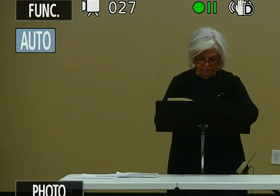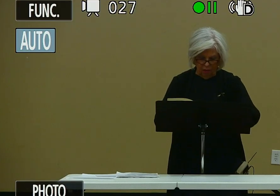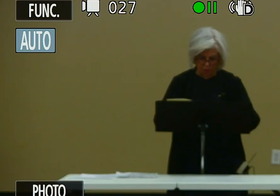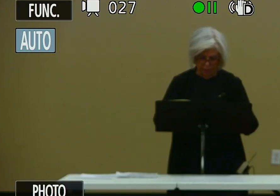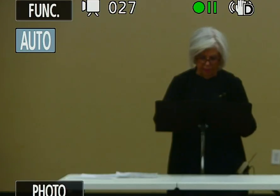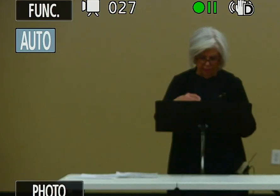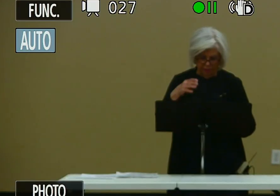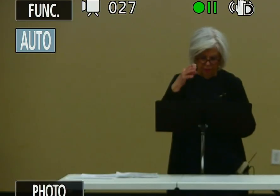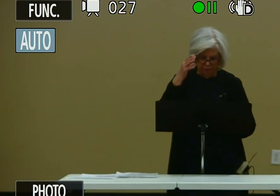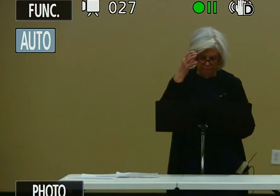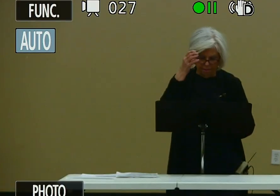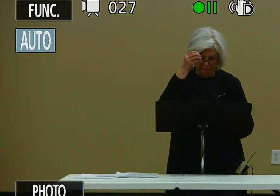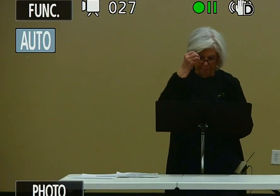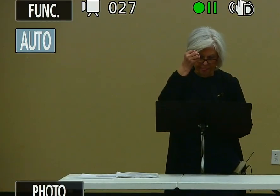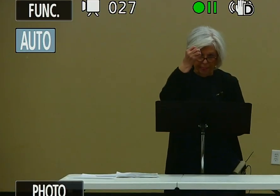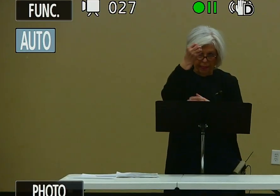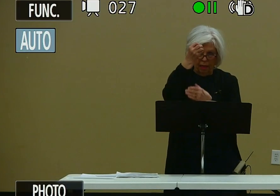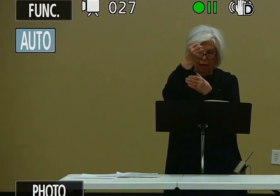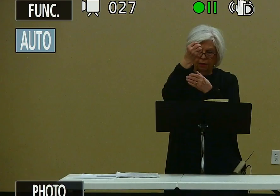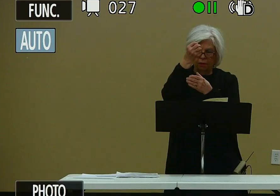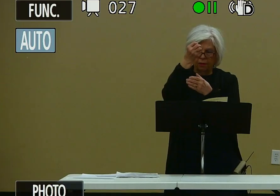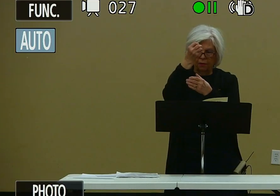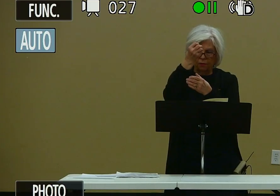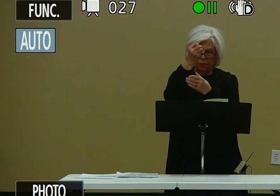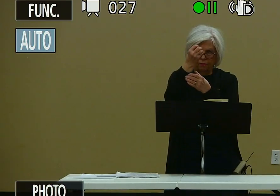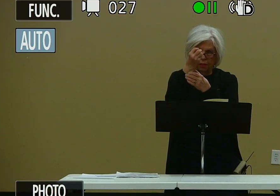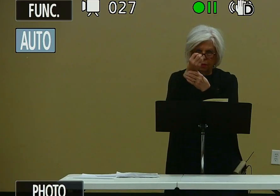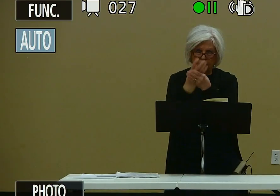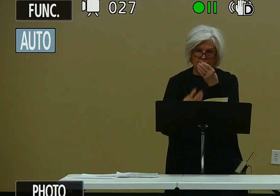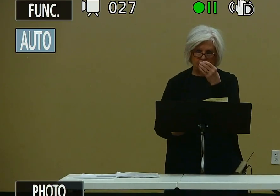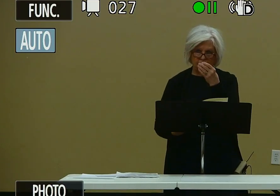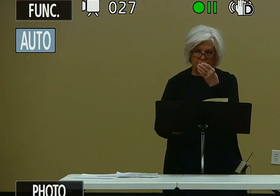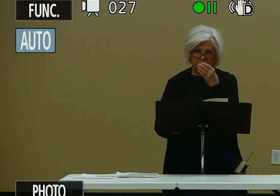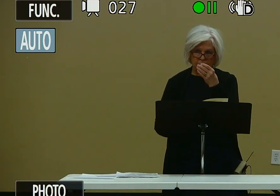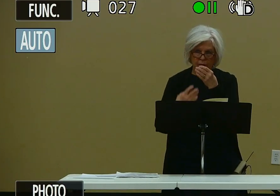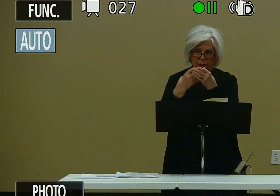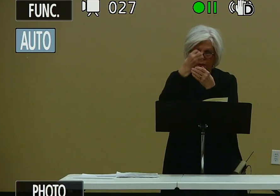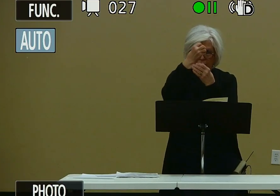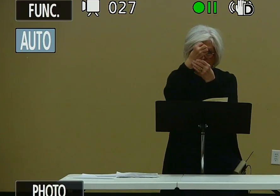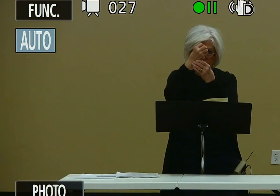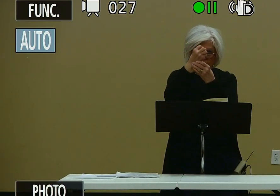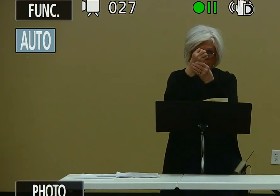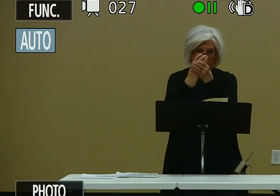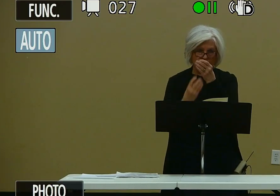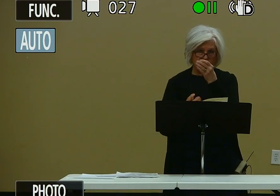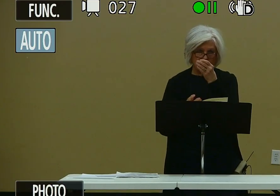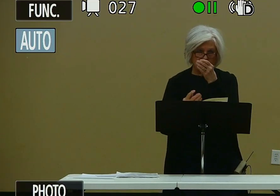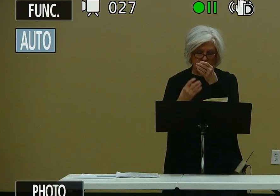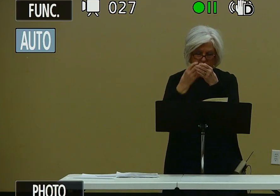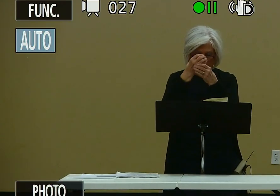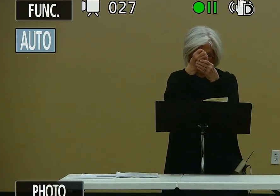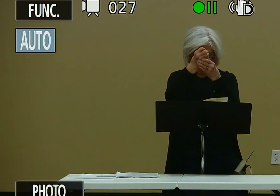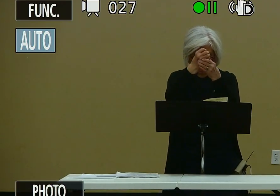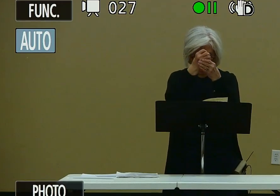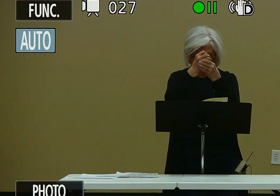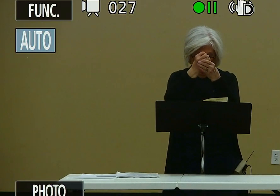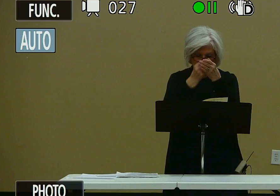O hand like this, and go down through your left hand. Empty. Empty.